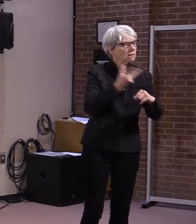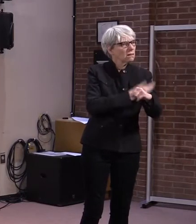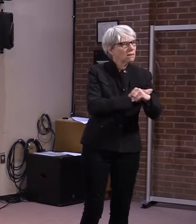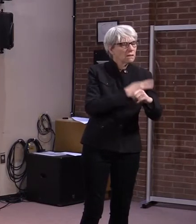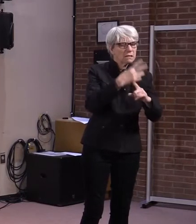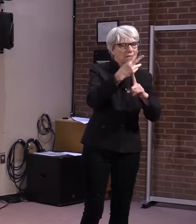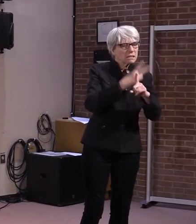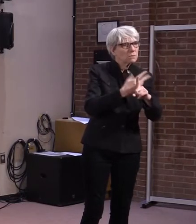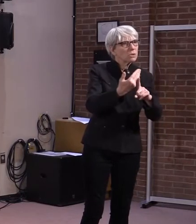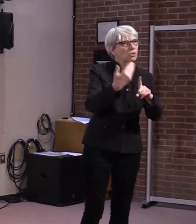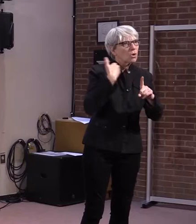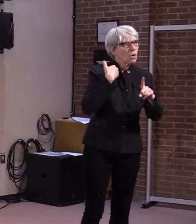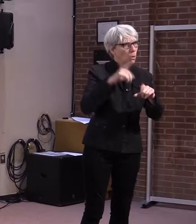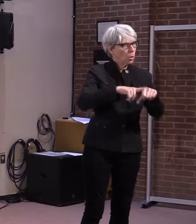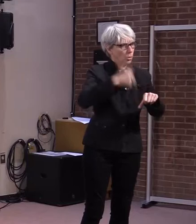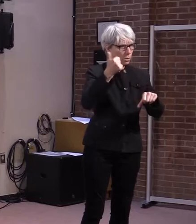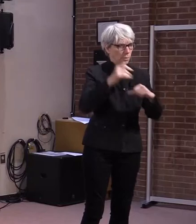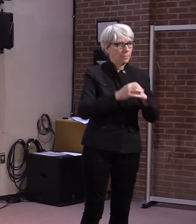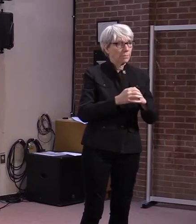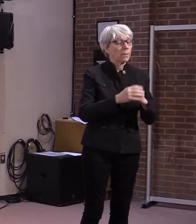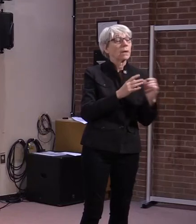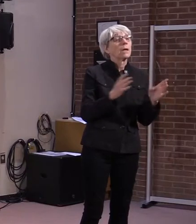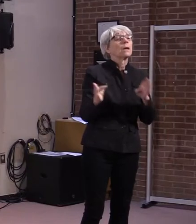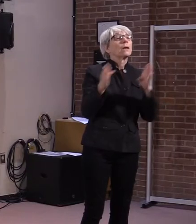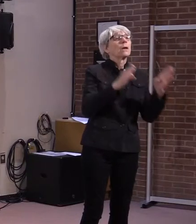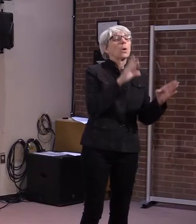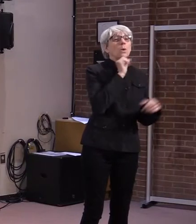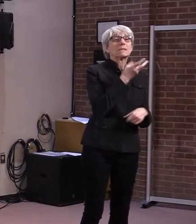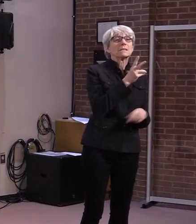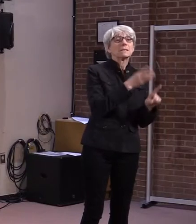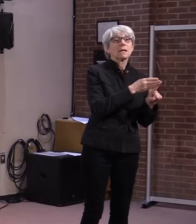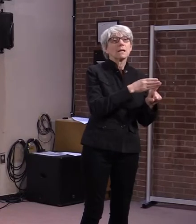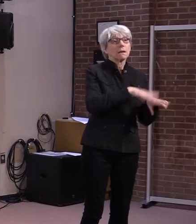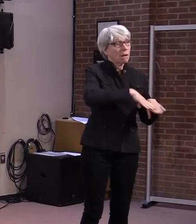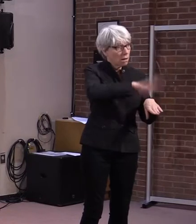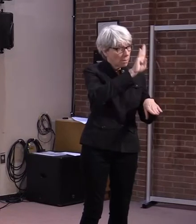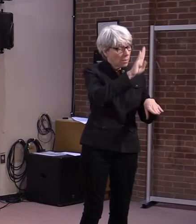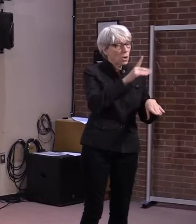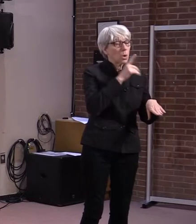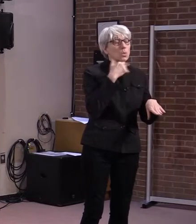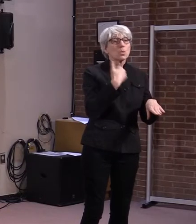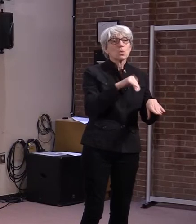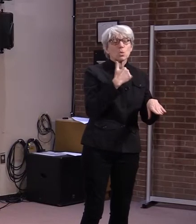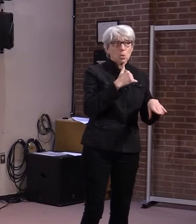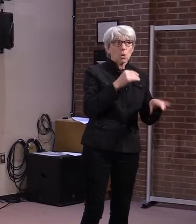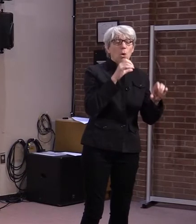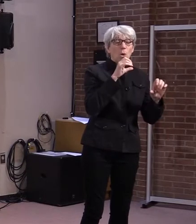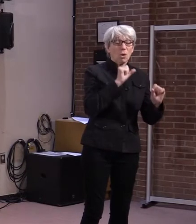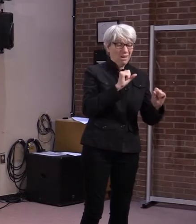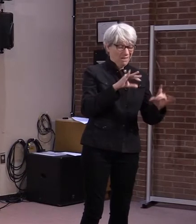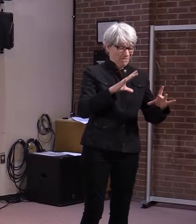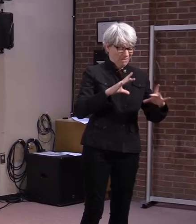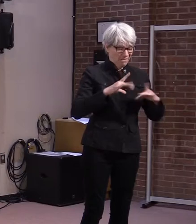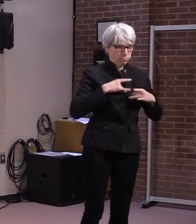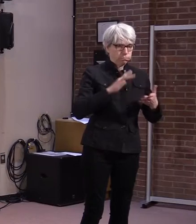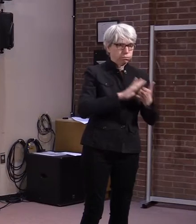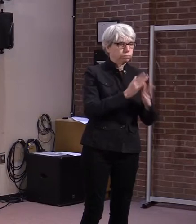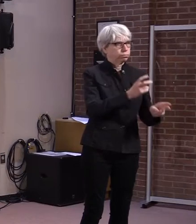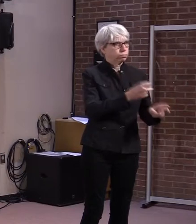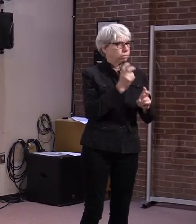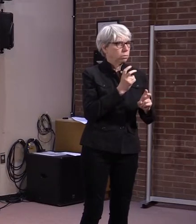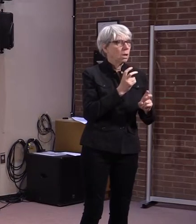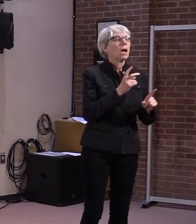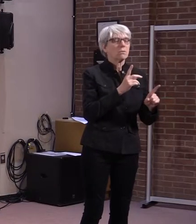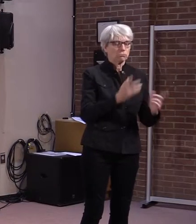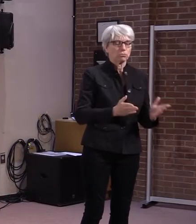They're also recommending booster shots for people 16 and over who are at high risk of getting severe COVID-19, but they